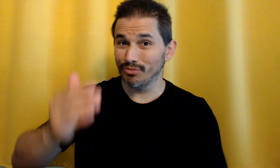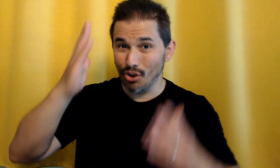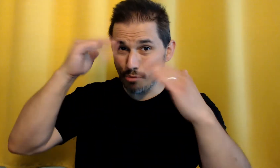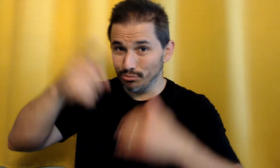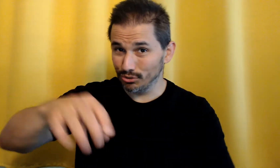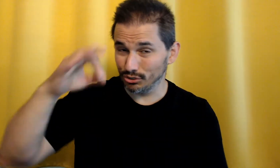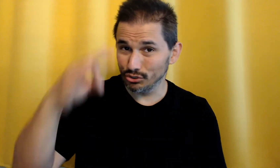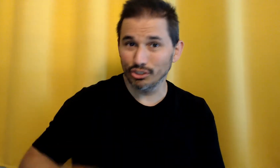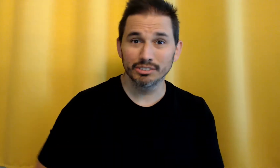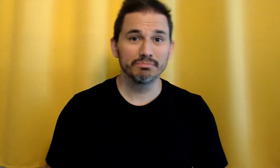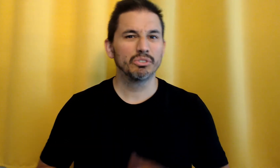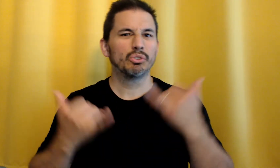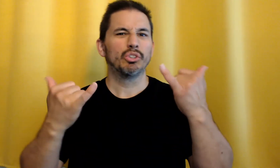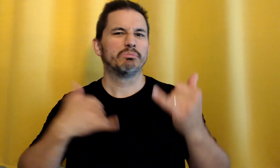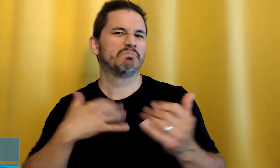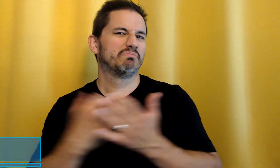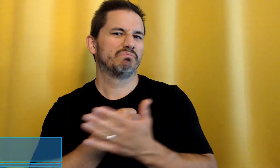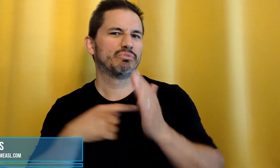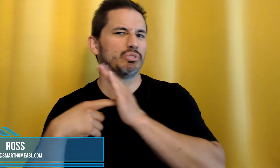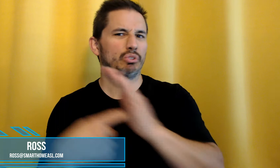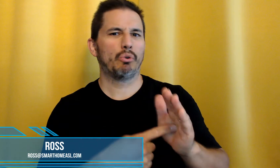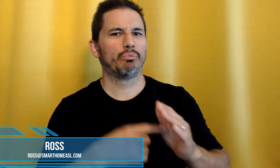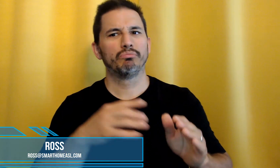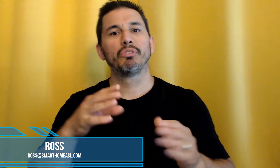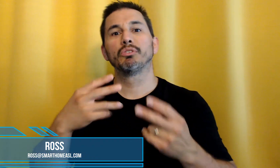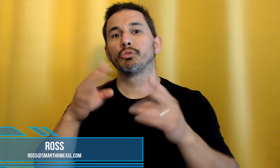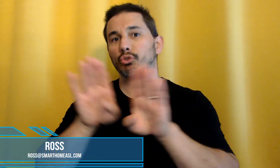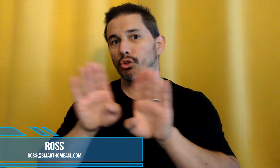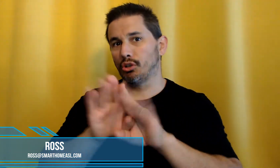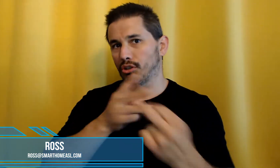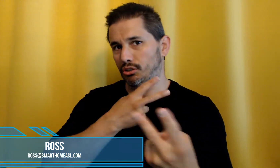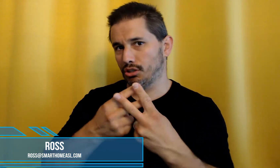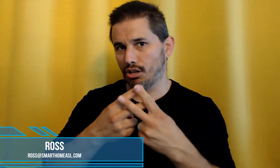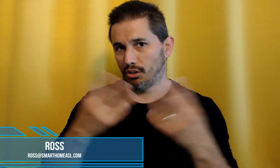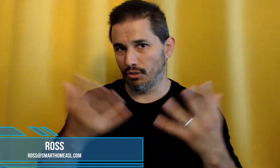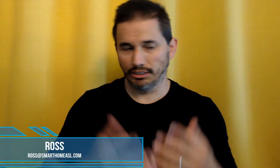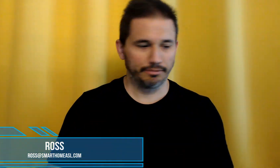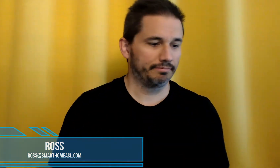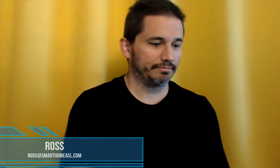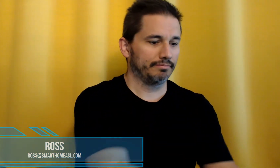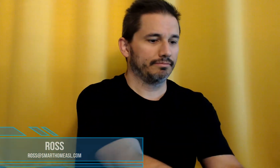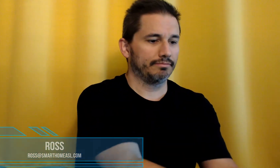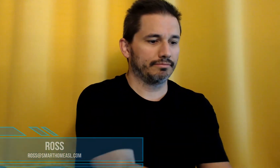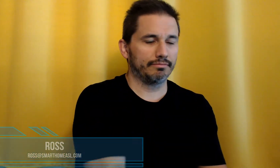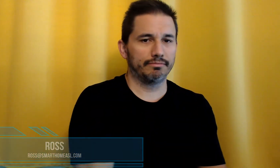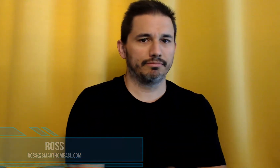Hi everyone, hope you're all doing well. Today I want to take some time to show you a door lock.